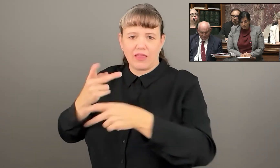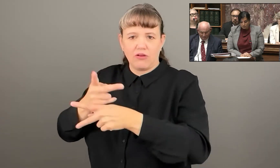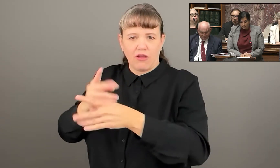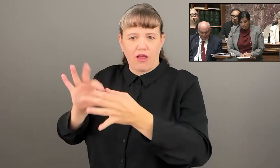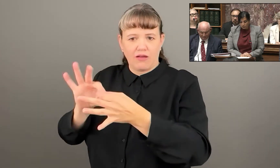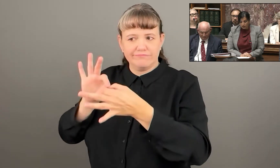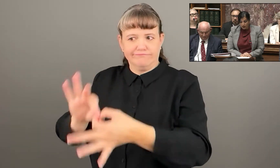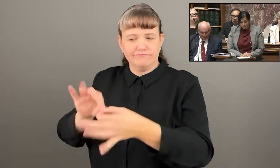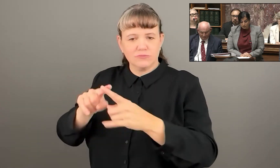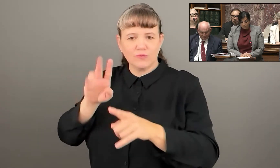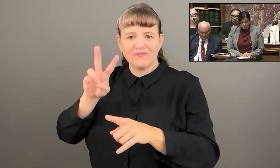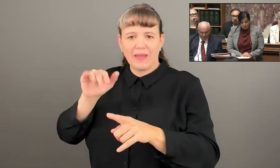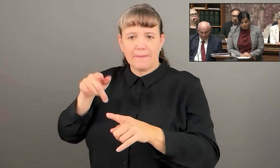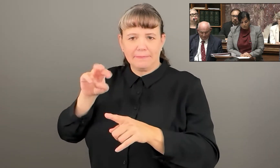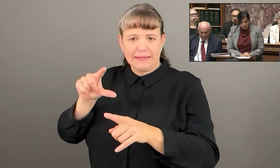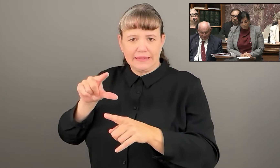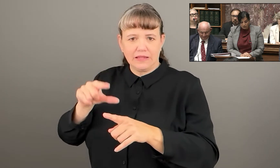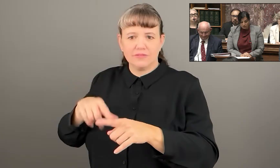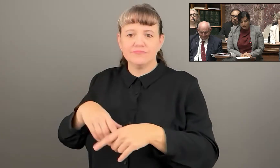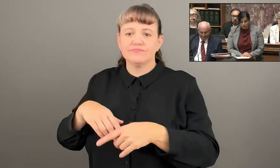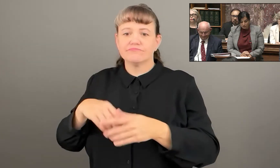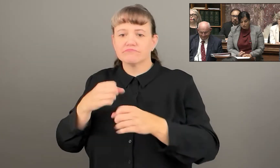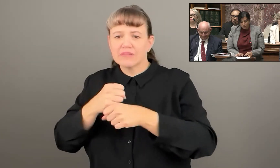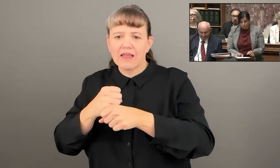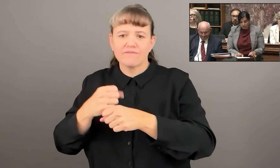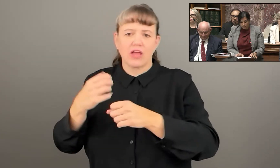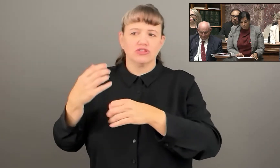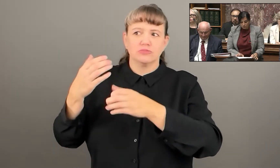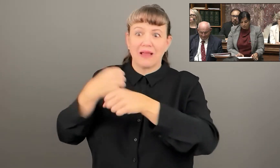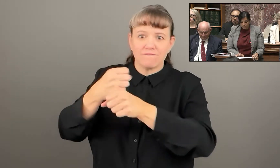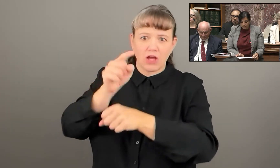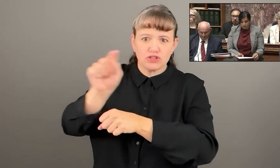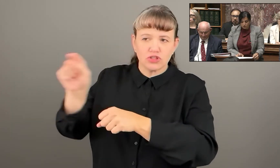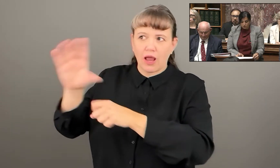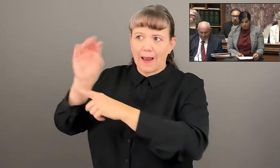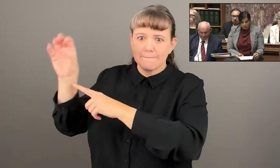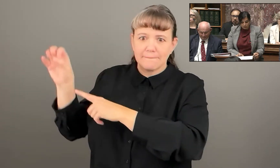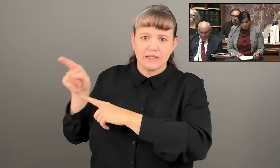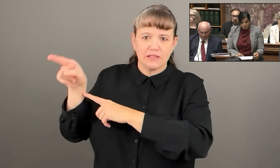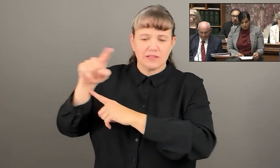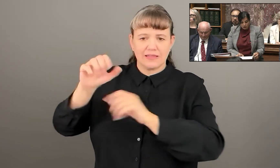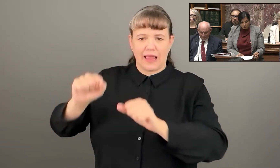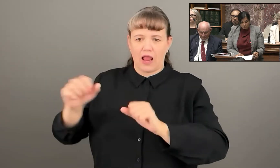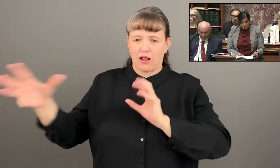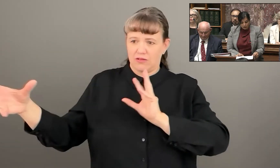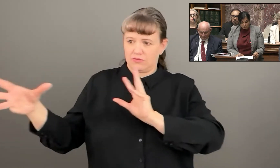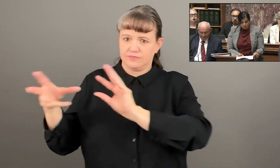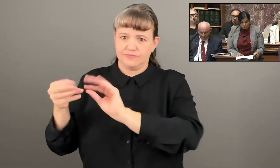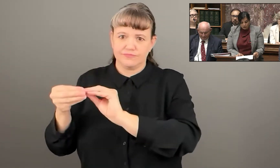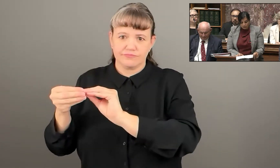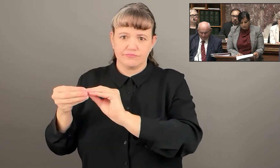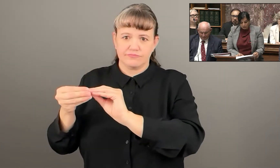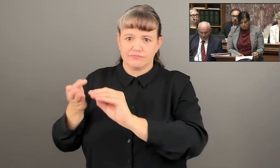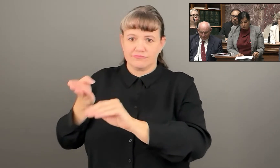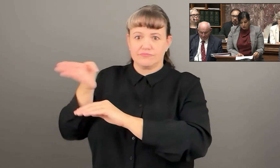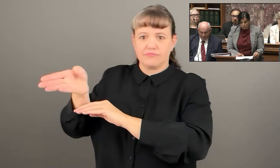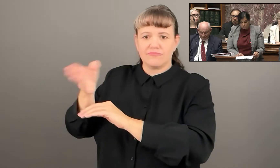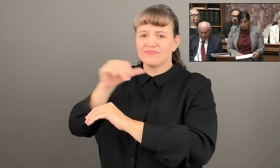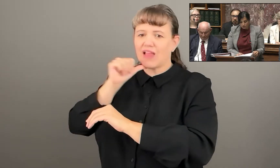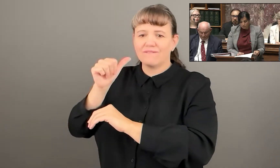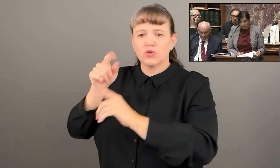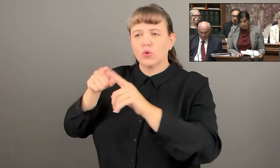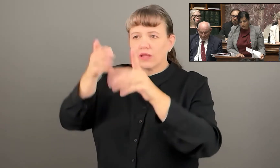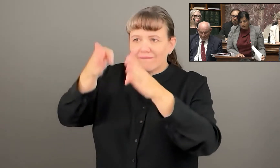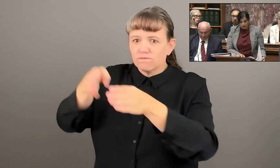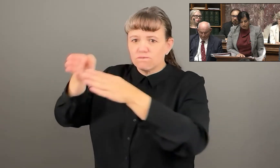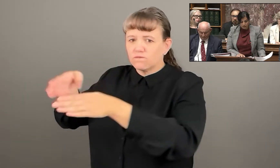on a population aggregate basis rather than on an individual by individual basis, ensuring that claims reflect the broad extent of the harms